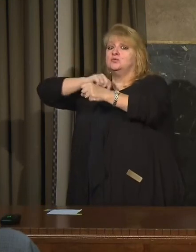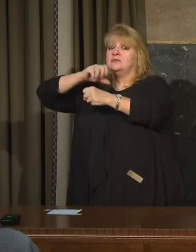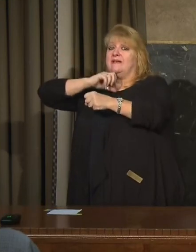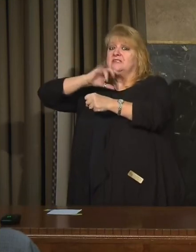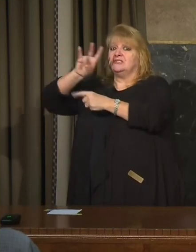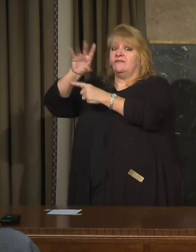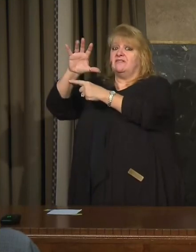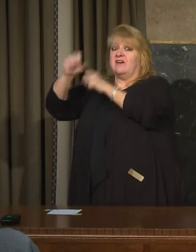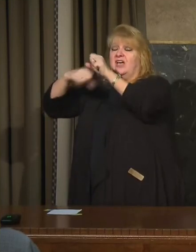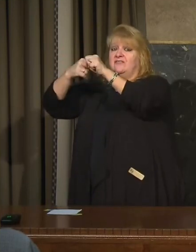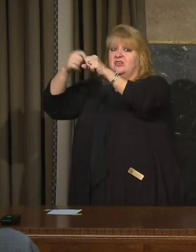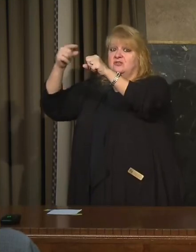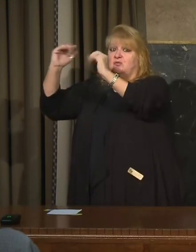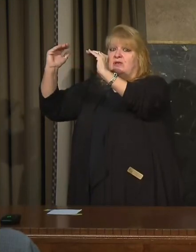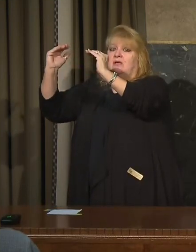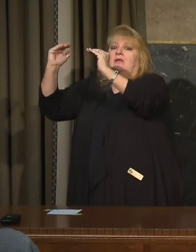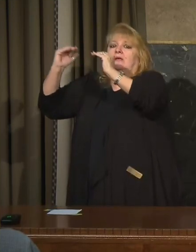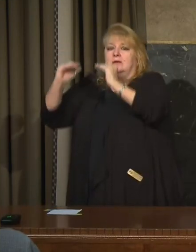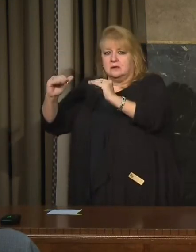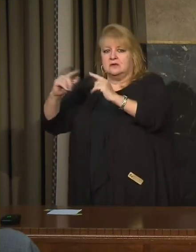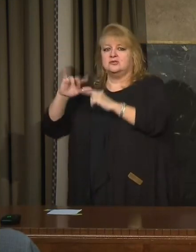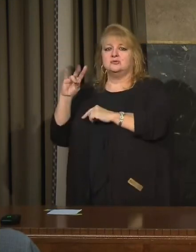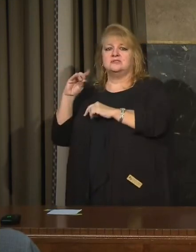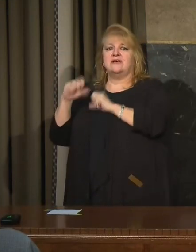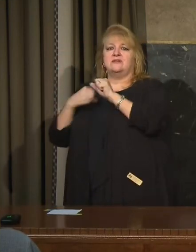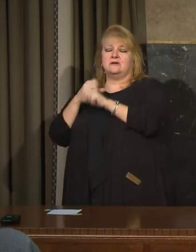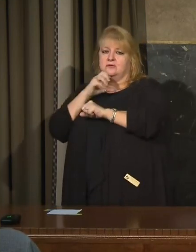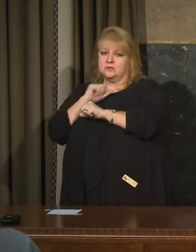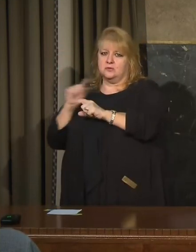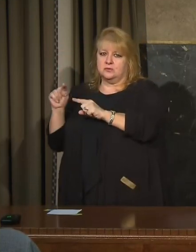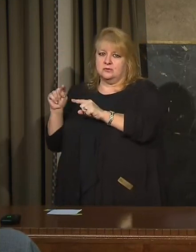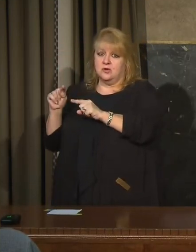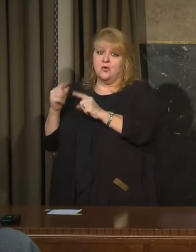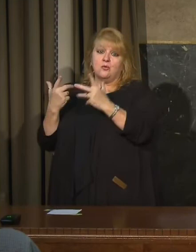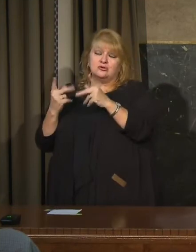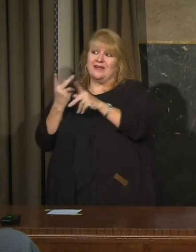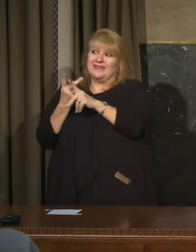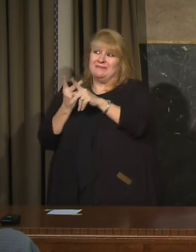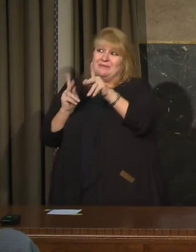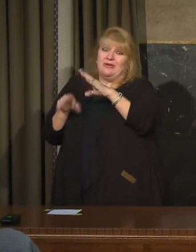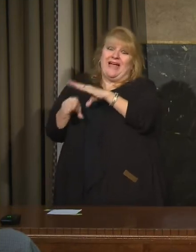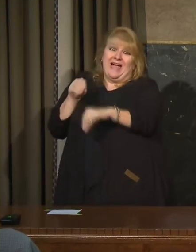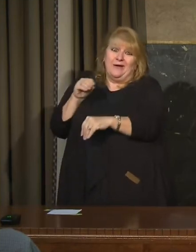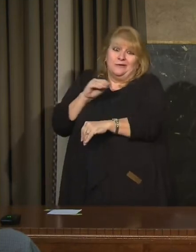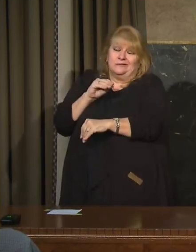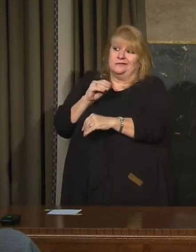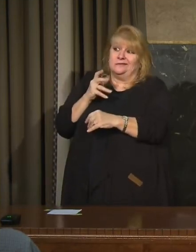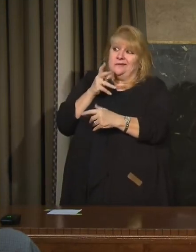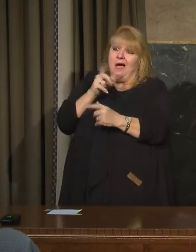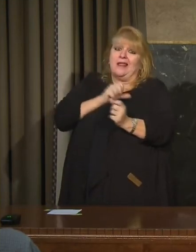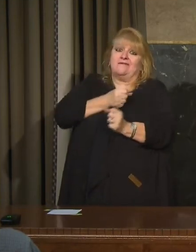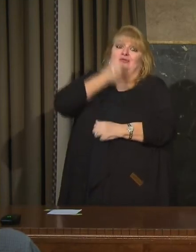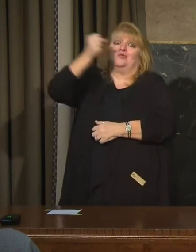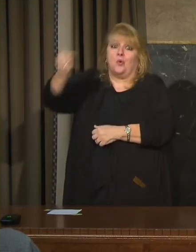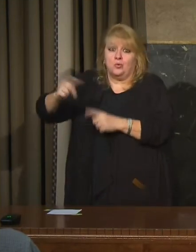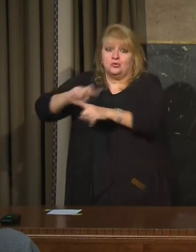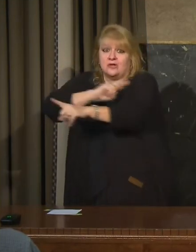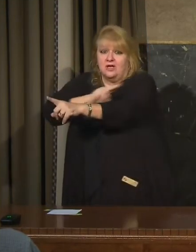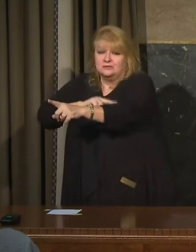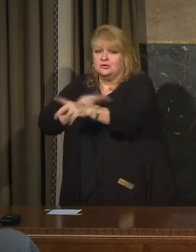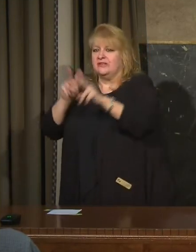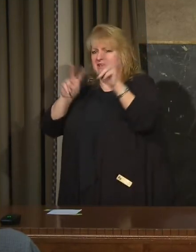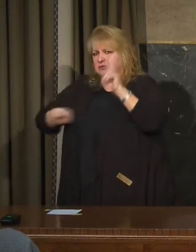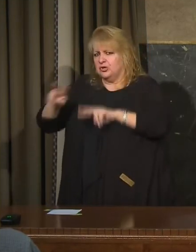keep people out of the hospital. I think it's, you can have that debate and discussion. I don't see that as a limiting factor in terms of logistics. I guess it's provided,